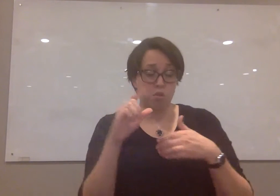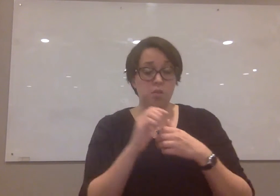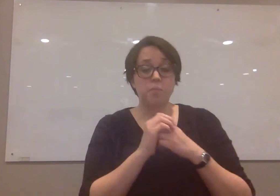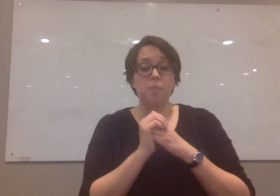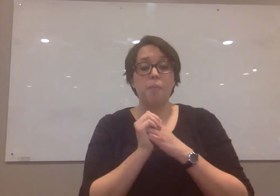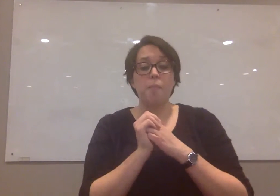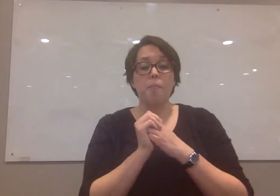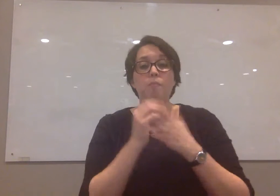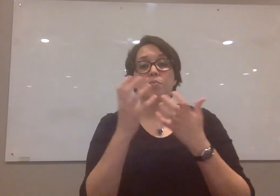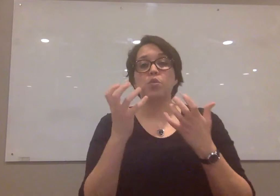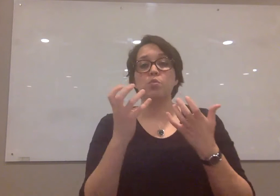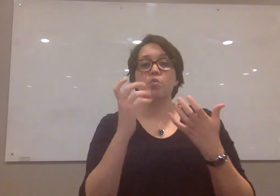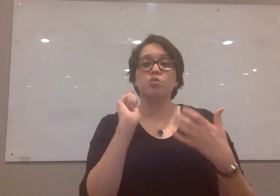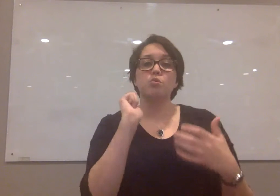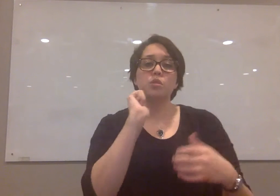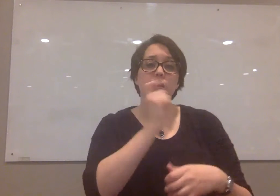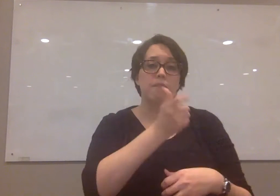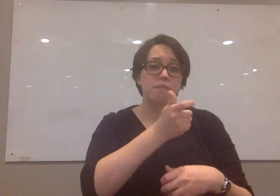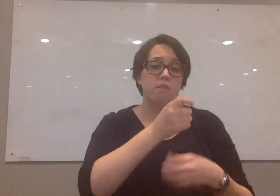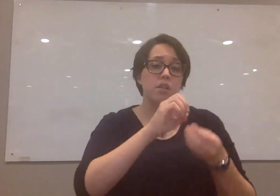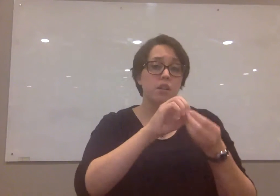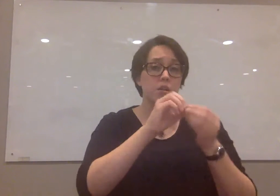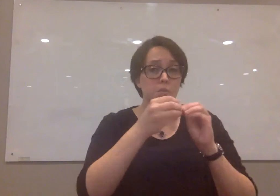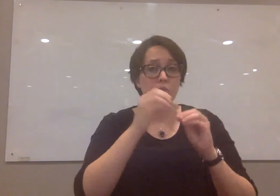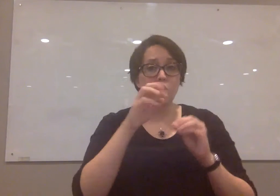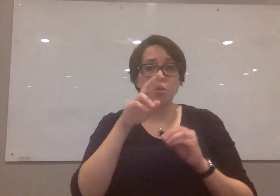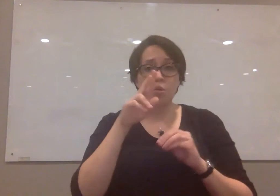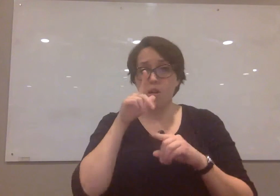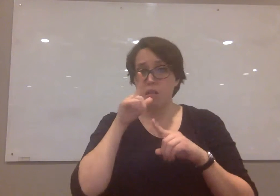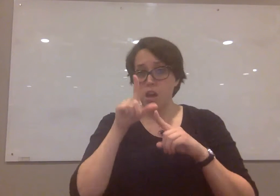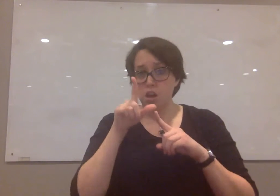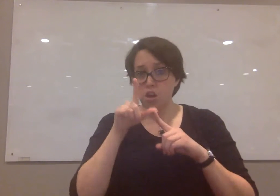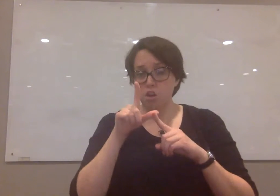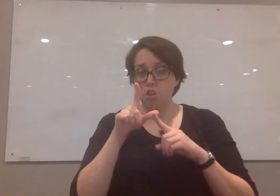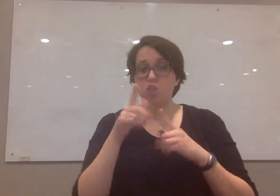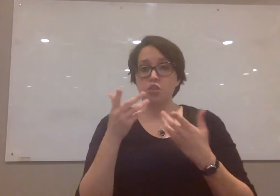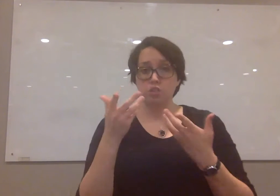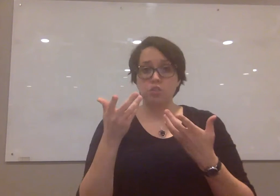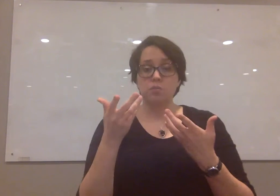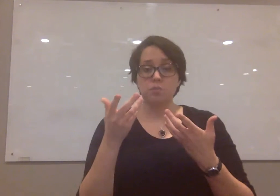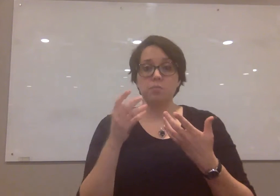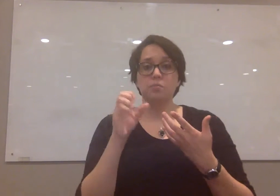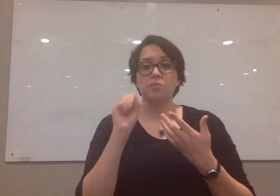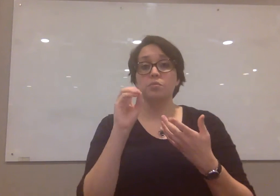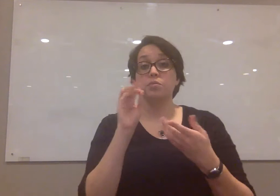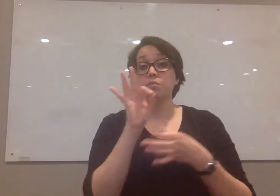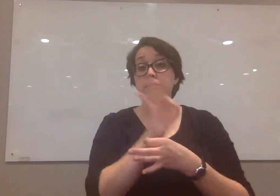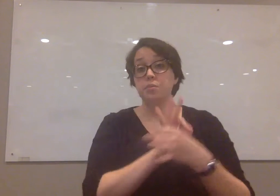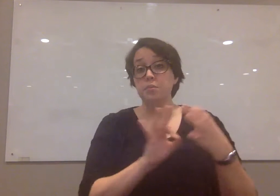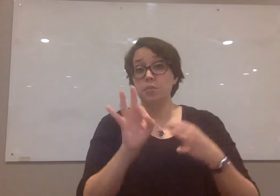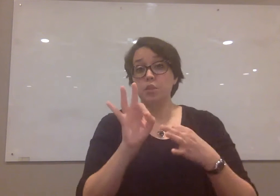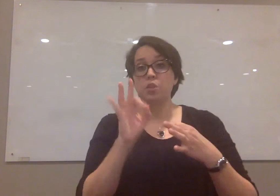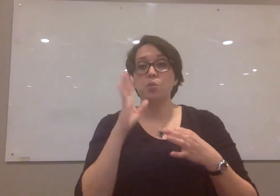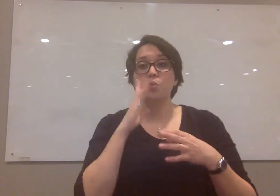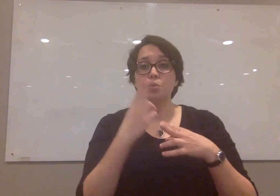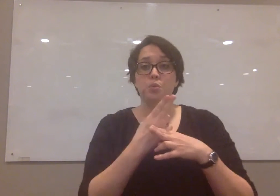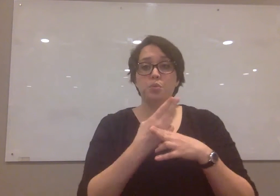them a number or maybe a letter, but then they have their name. So what we would do instead is we use a process registry